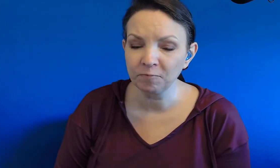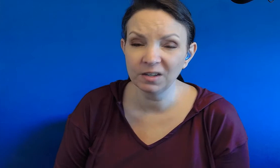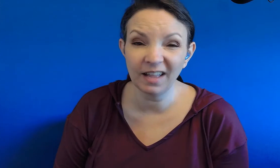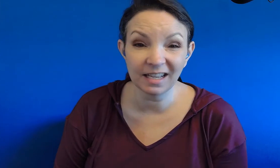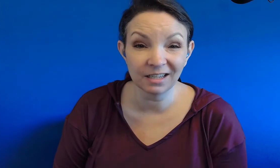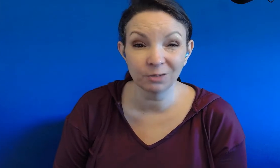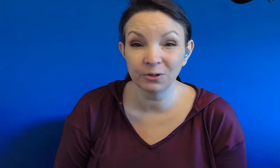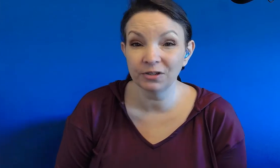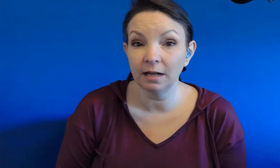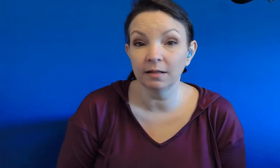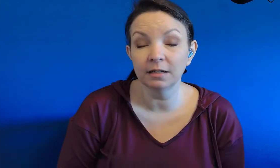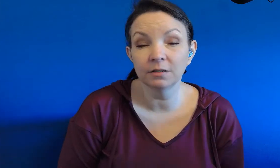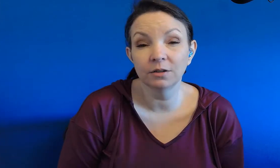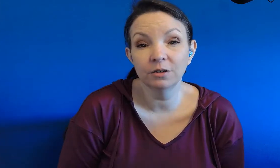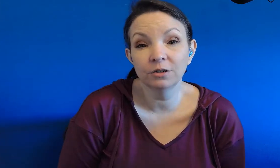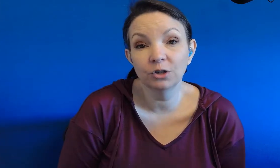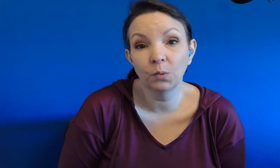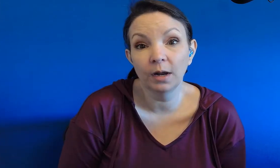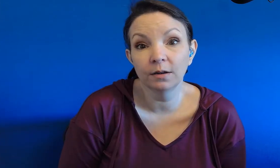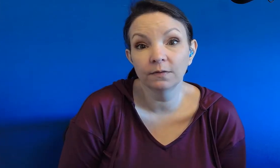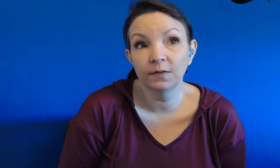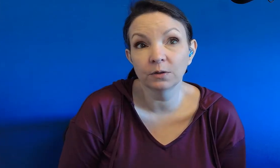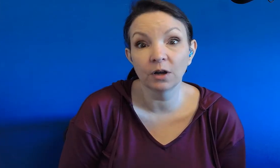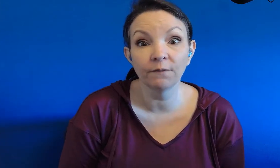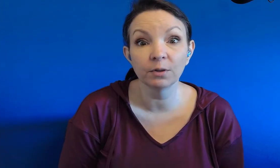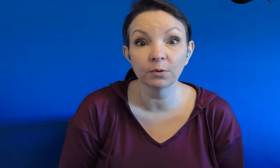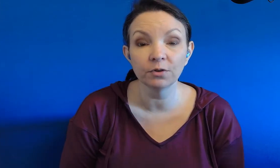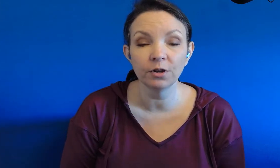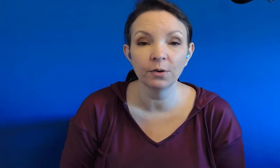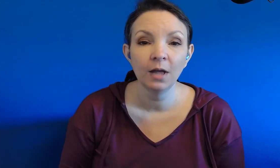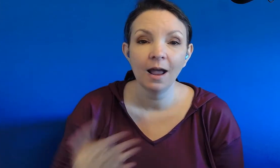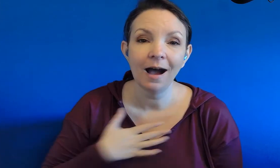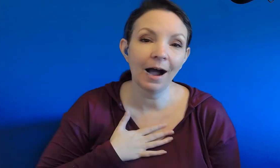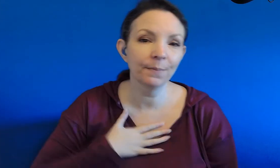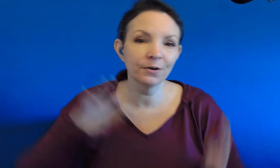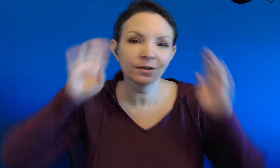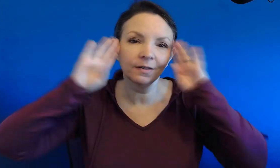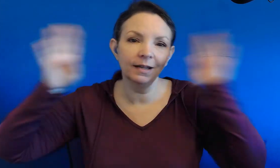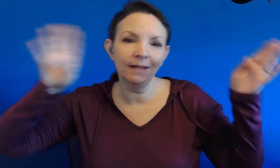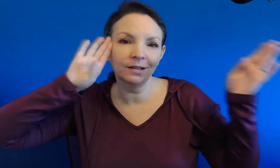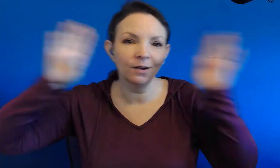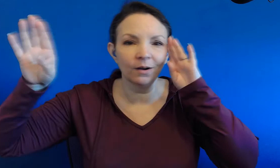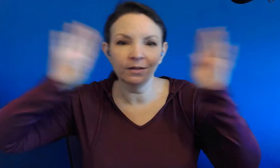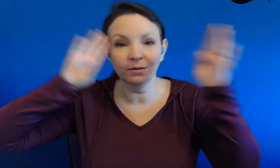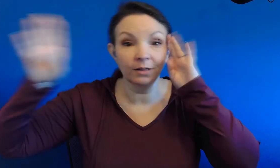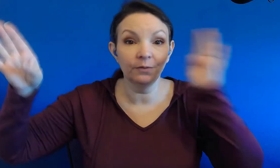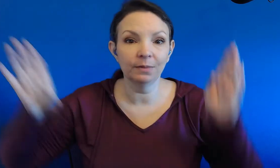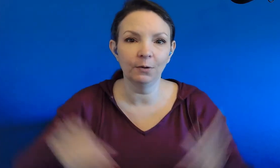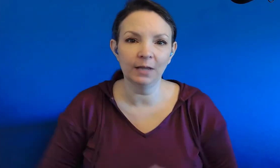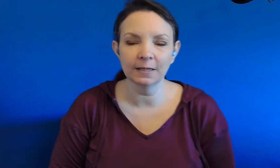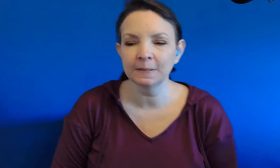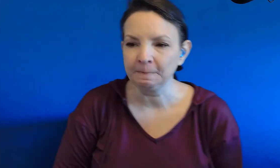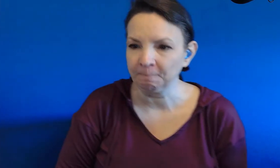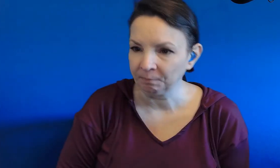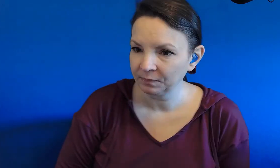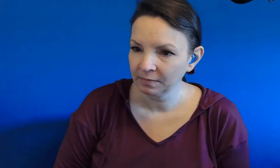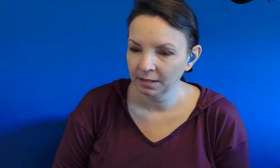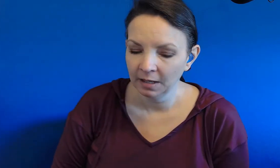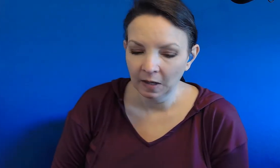said, it's personality. So you just do what feels comfortable to you. I personally like to go hello, hello with both hands. The next